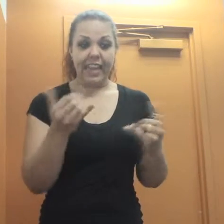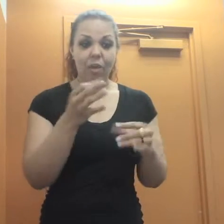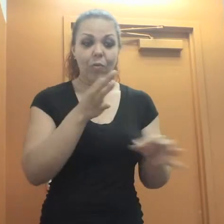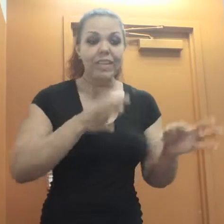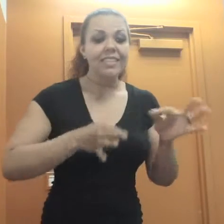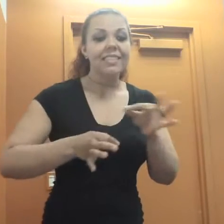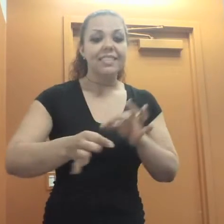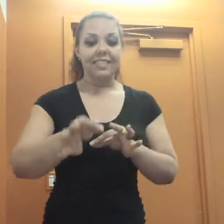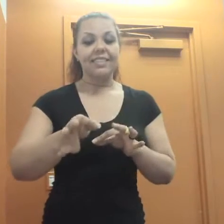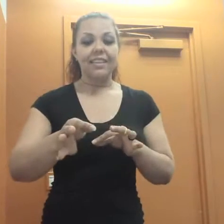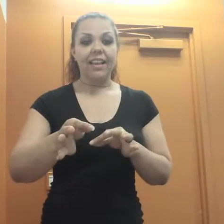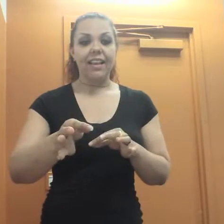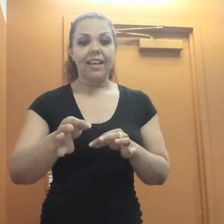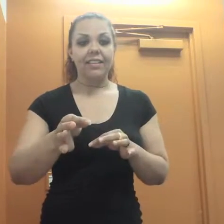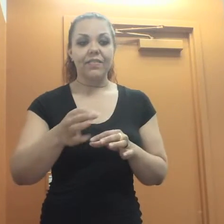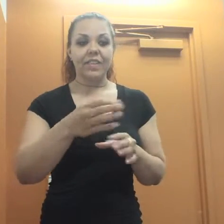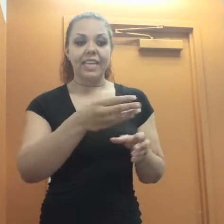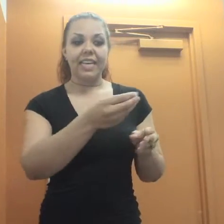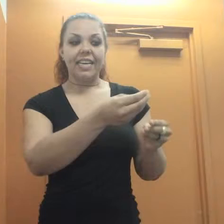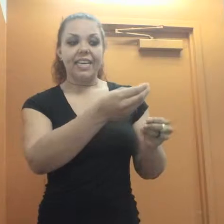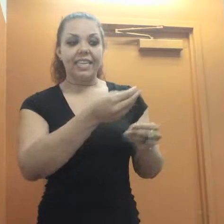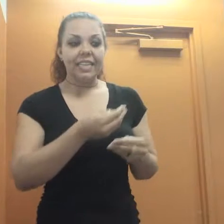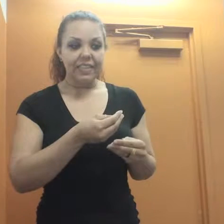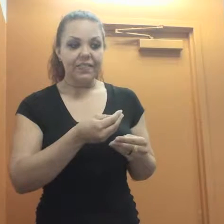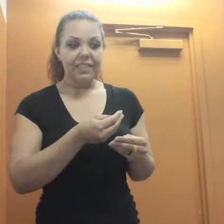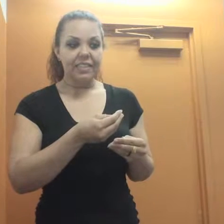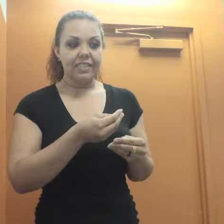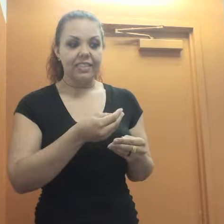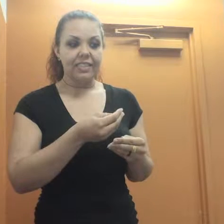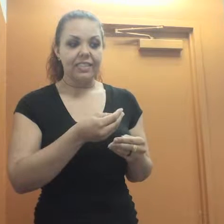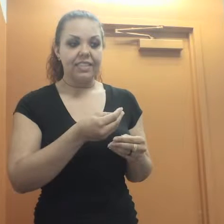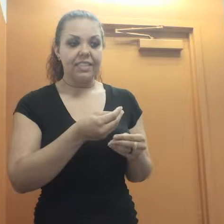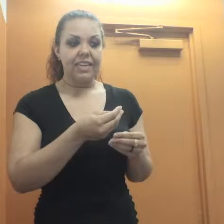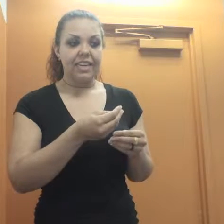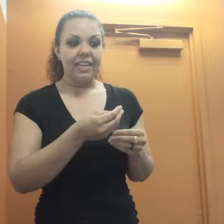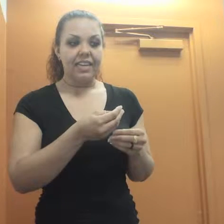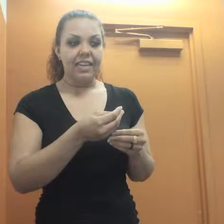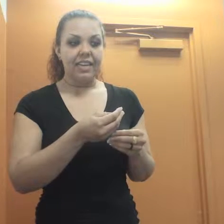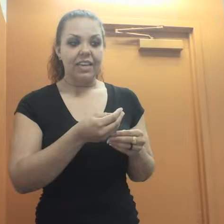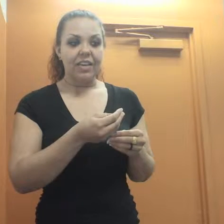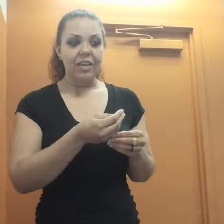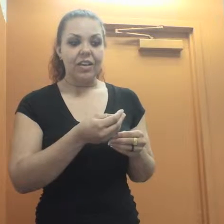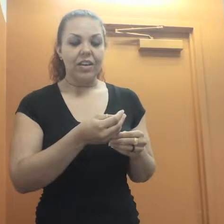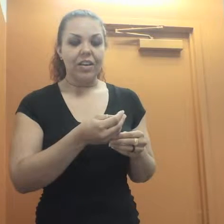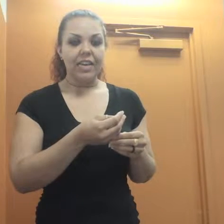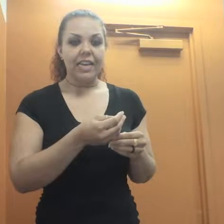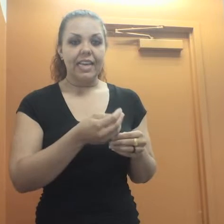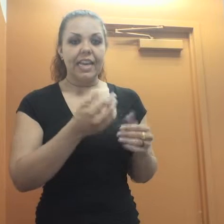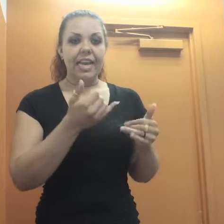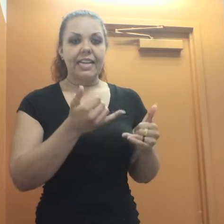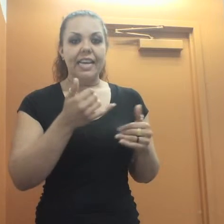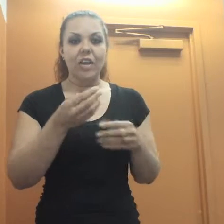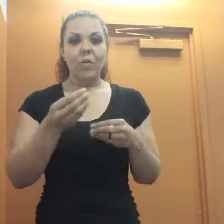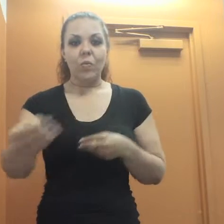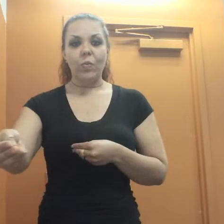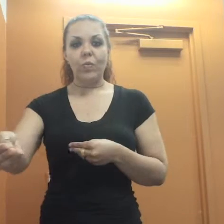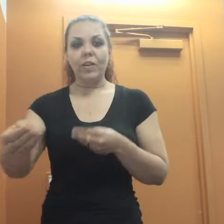equilibrium concentrations and asked to find K, we are given K and Q of the three equilibrium